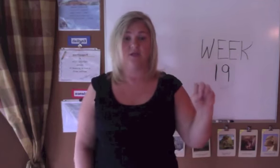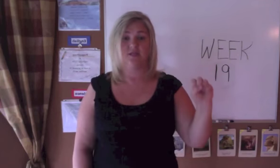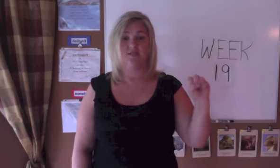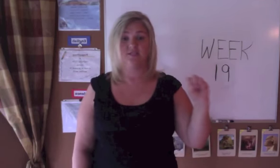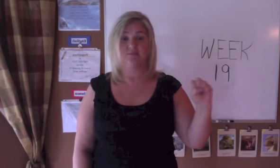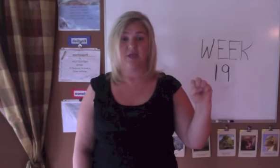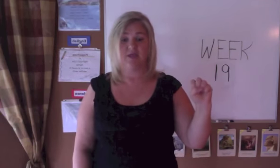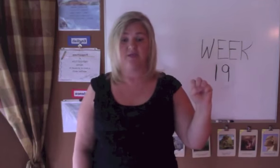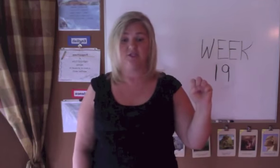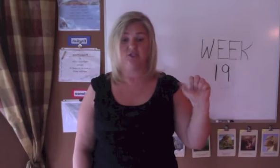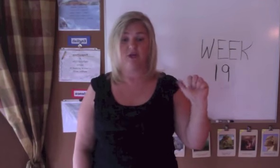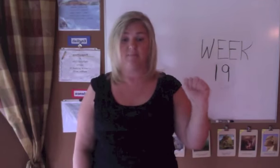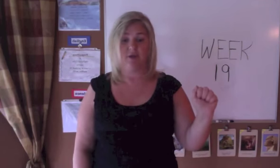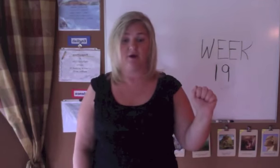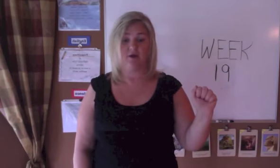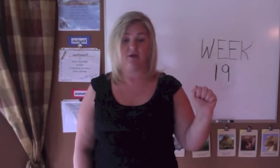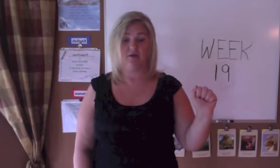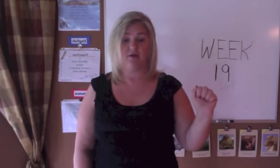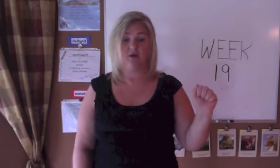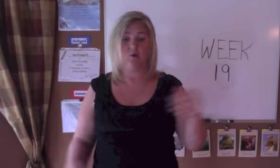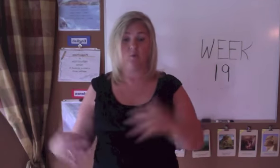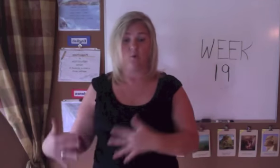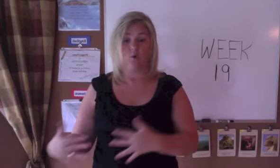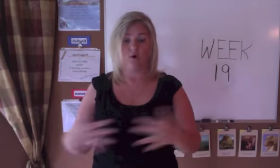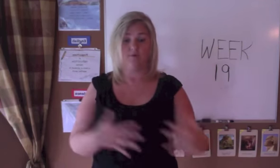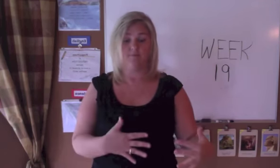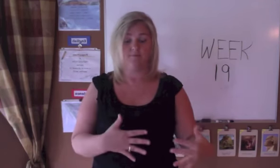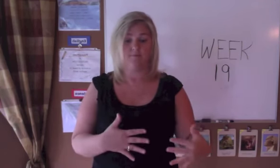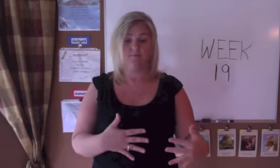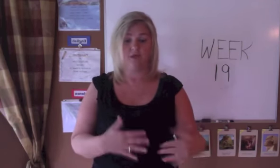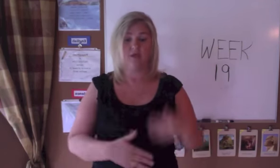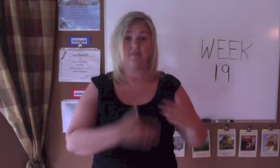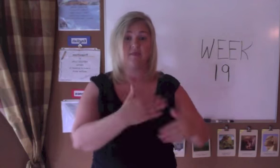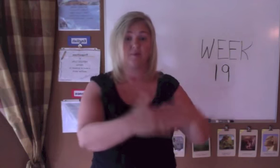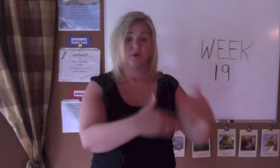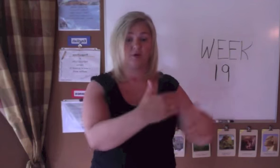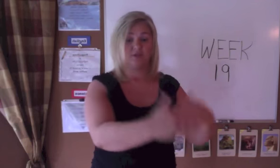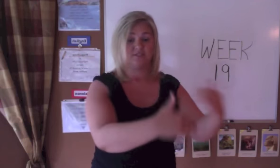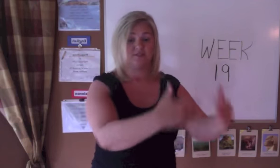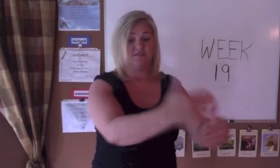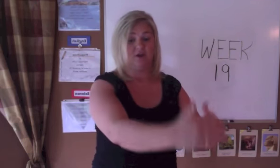the Spanish-American War, the Progressive Era.